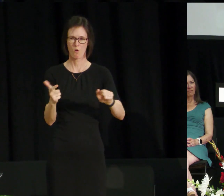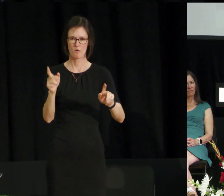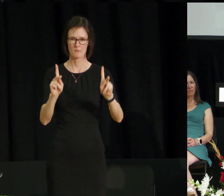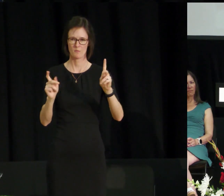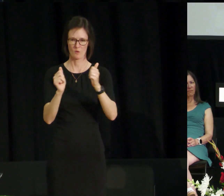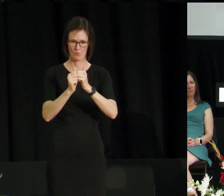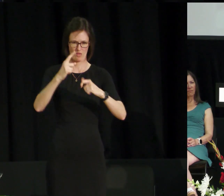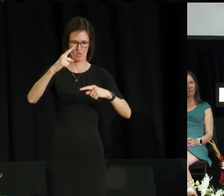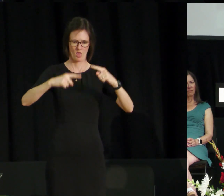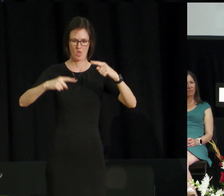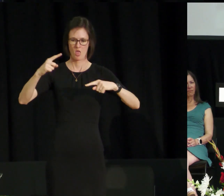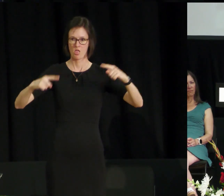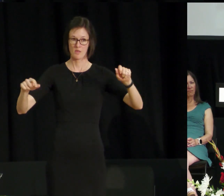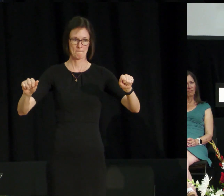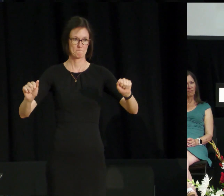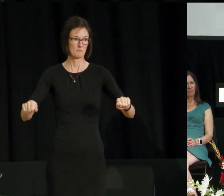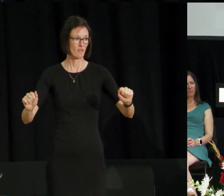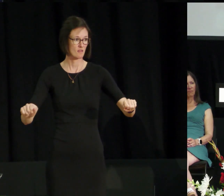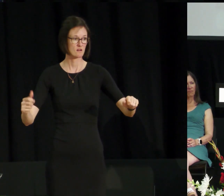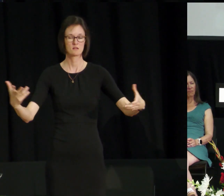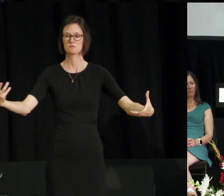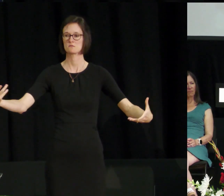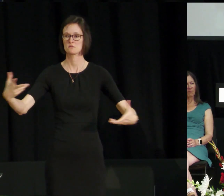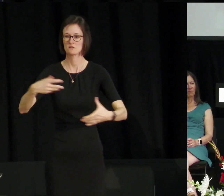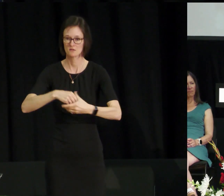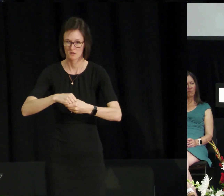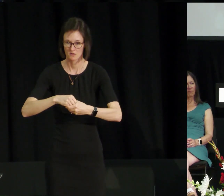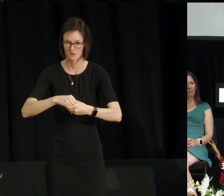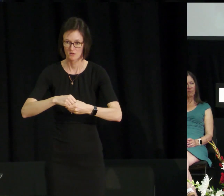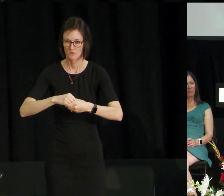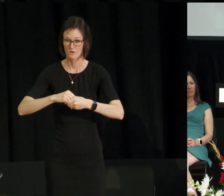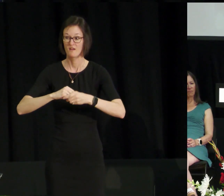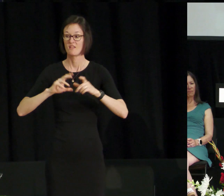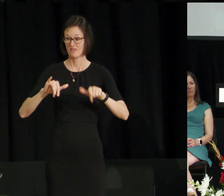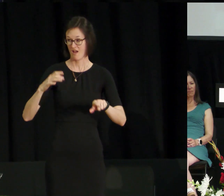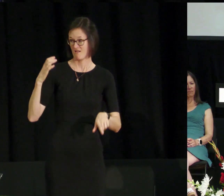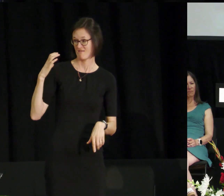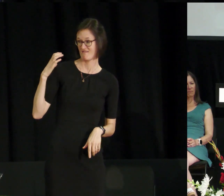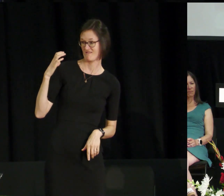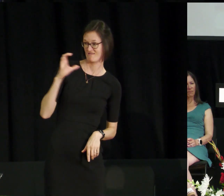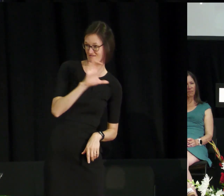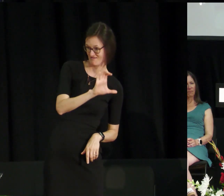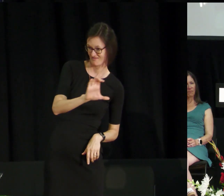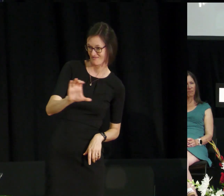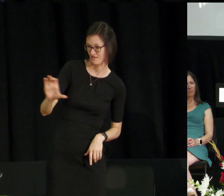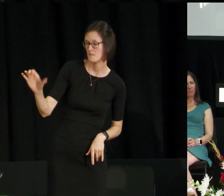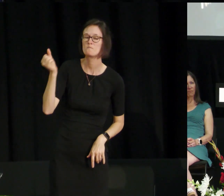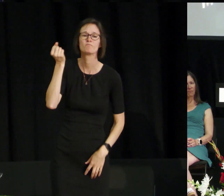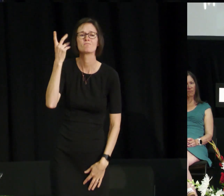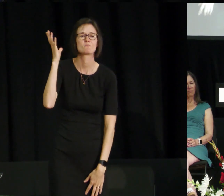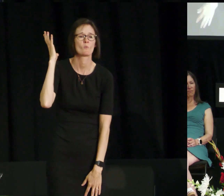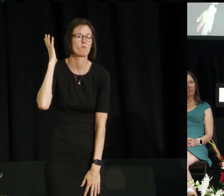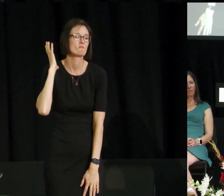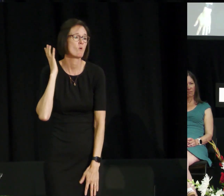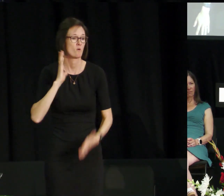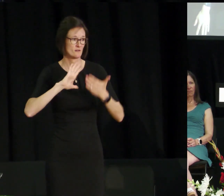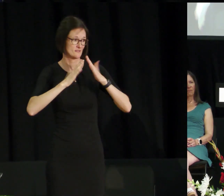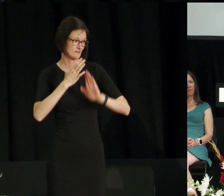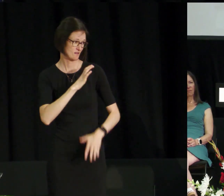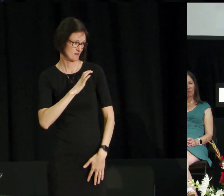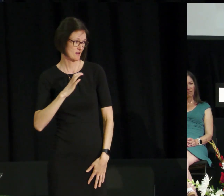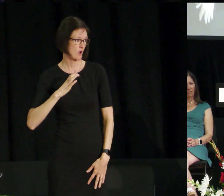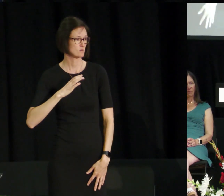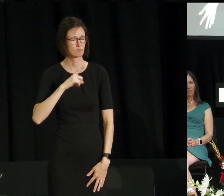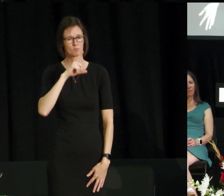So that is going To be your task Now in city council We didn't even have Live captioning If you could believe that